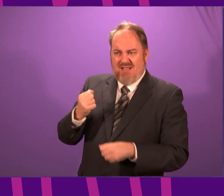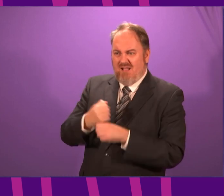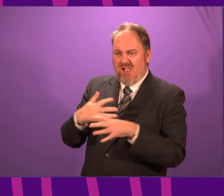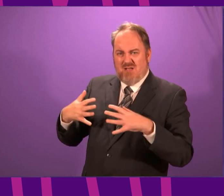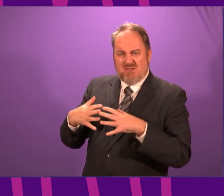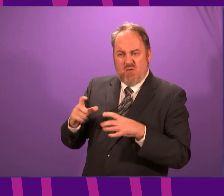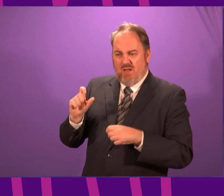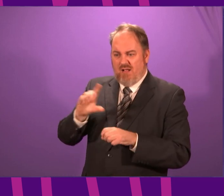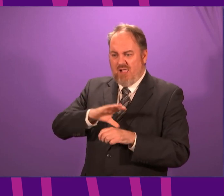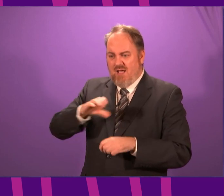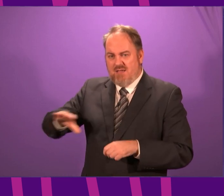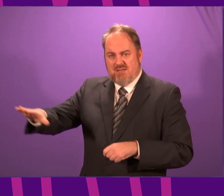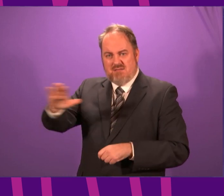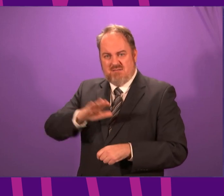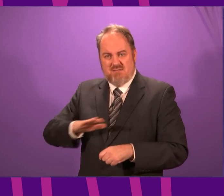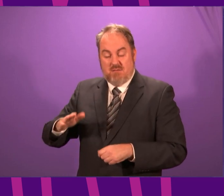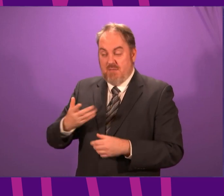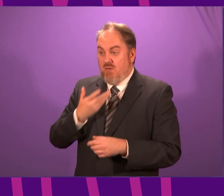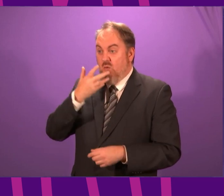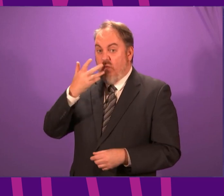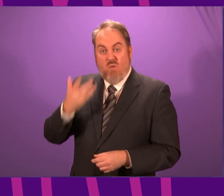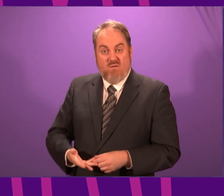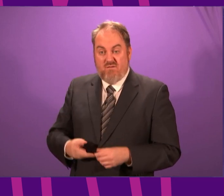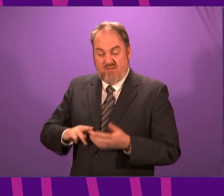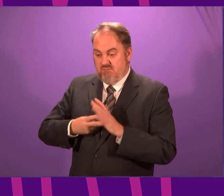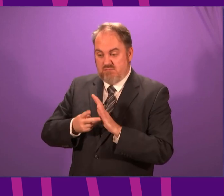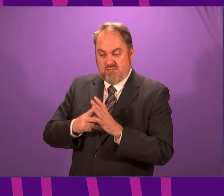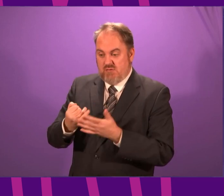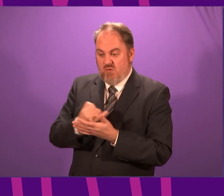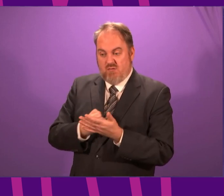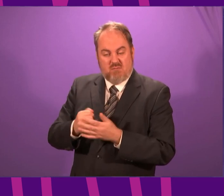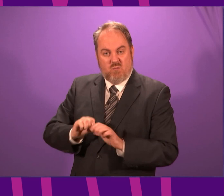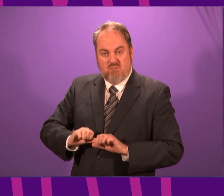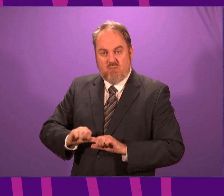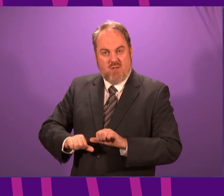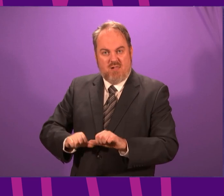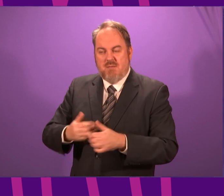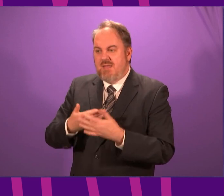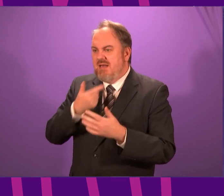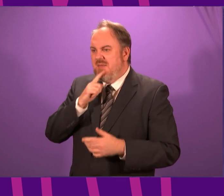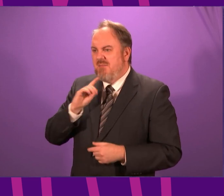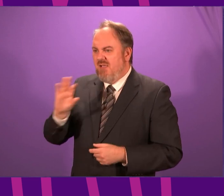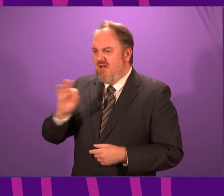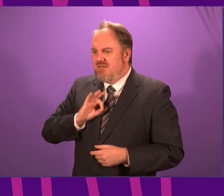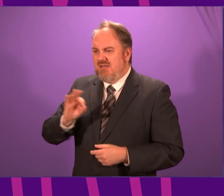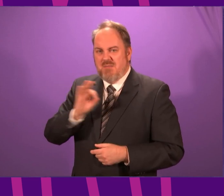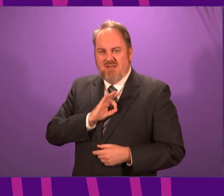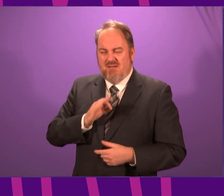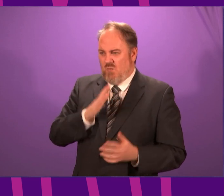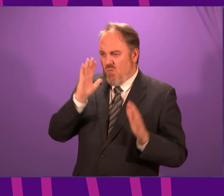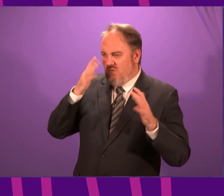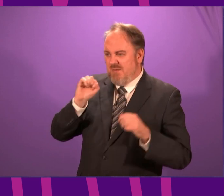disgraceful. I received countless emails from constituents, many of who are contacting me on behalf